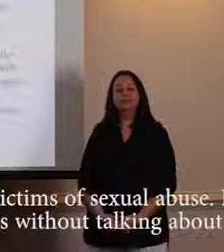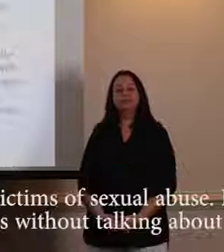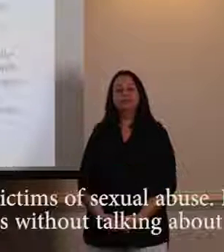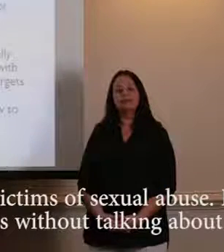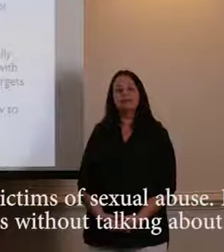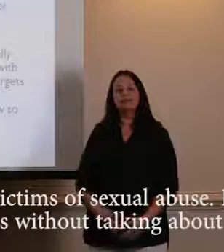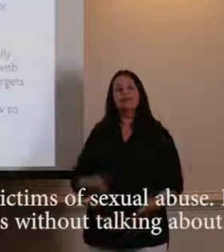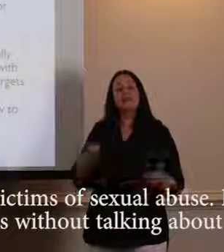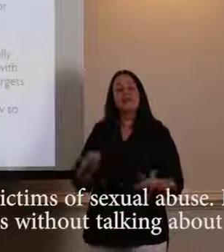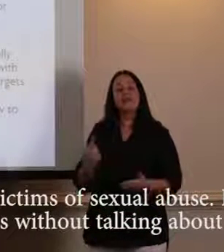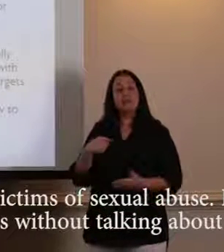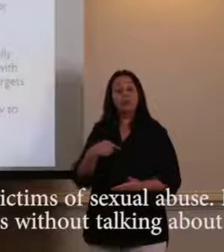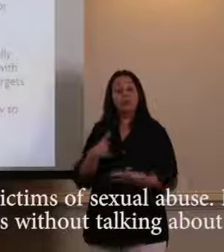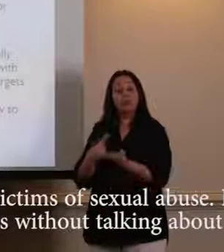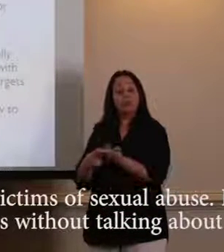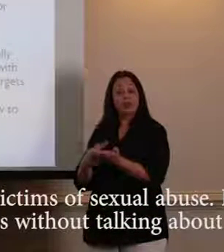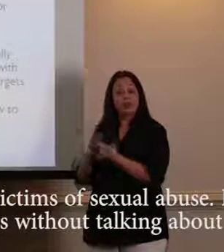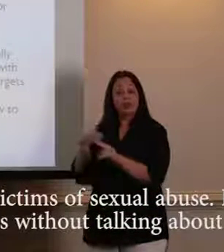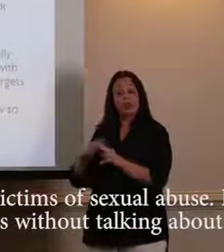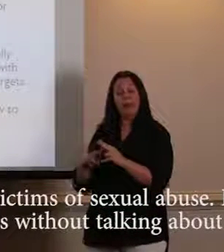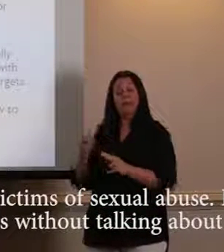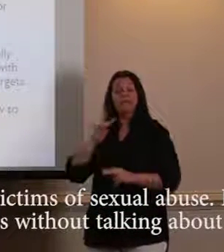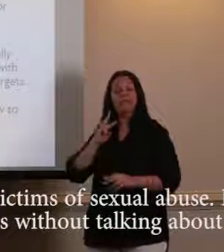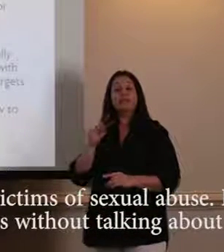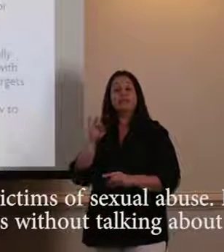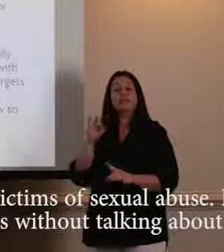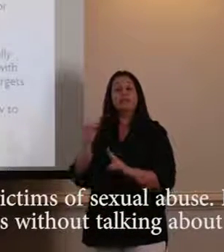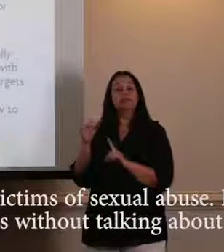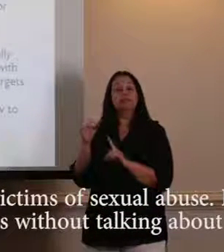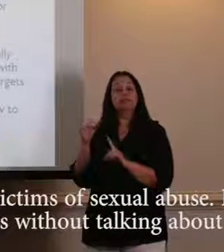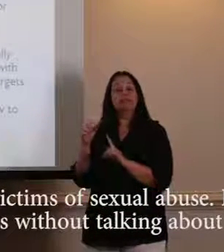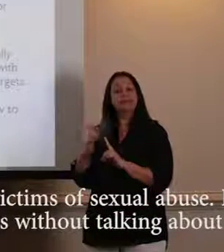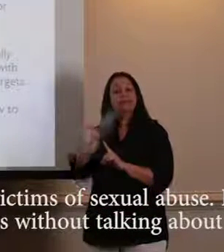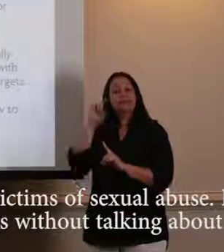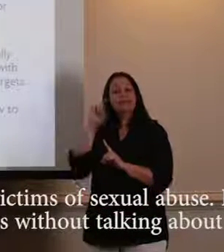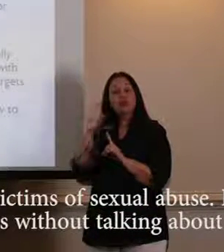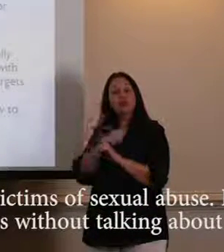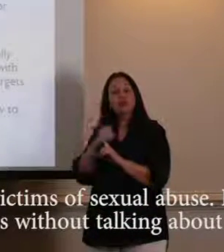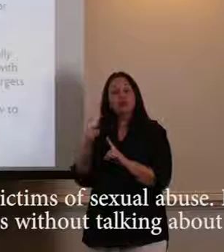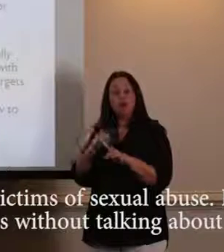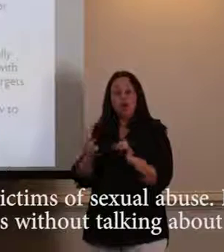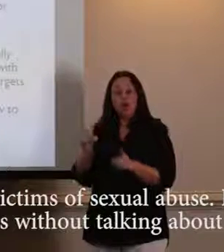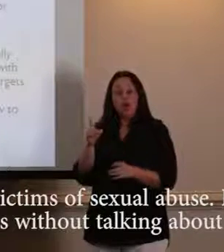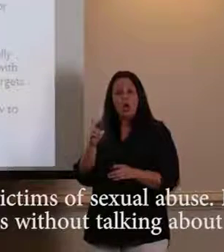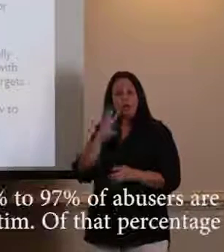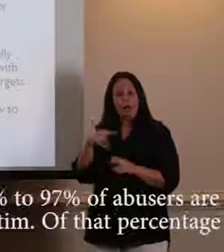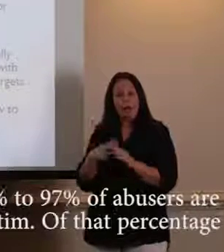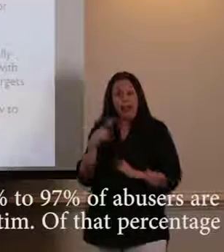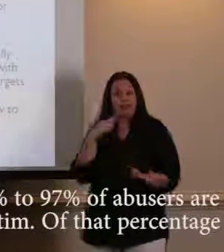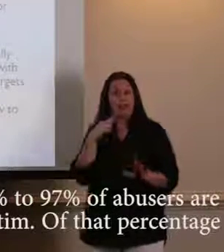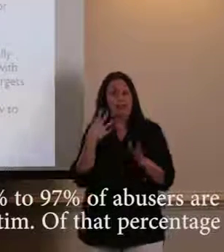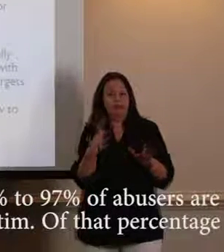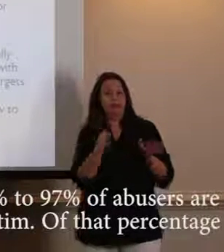So we've been talking about victims of sexual abuse, but we can't talk about the victims without talking about the abusers. So who are